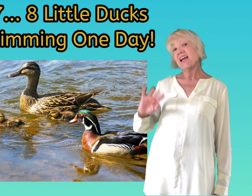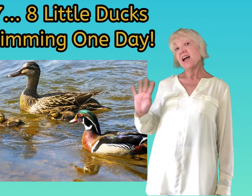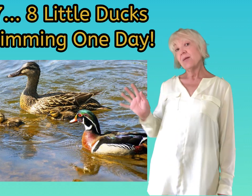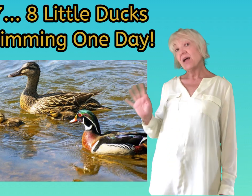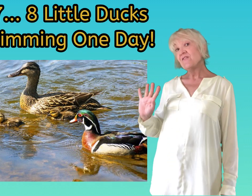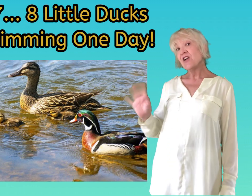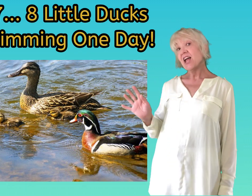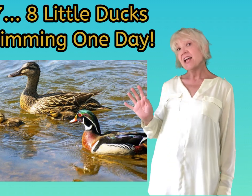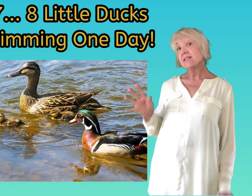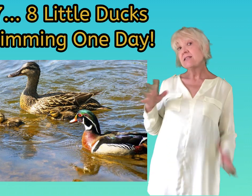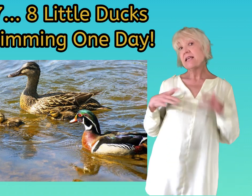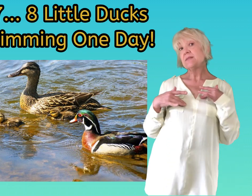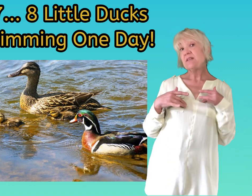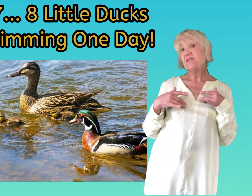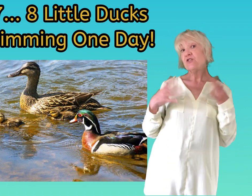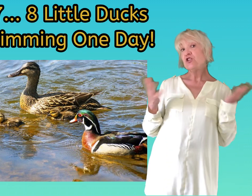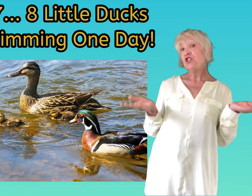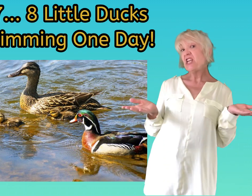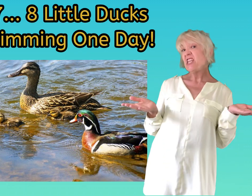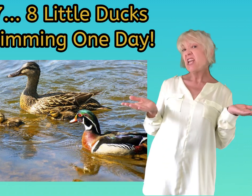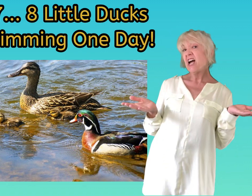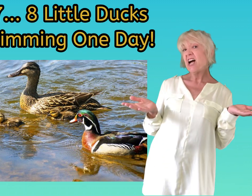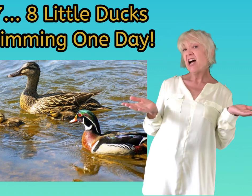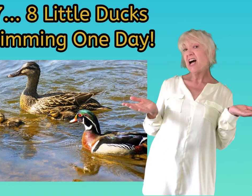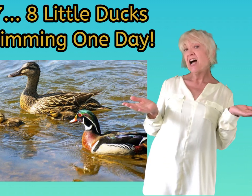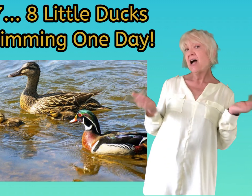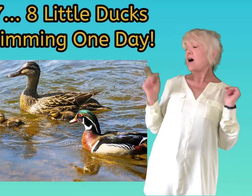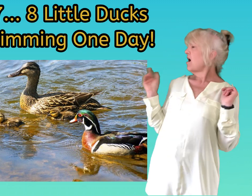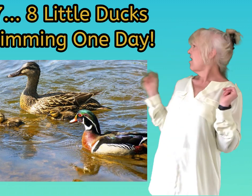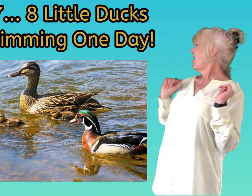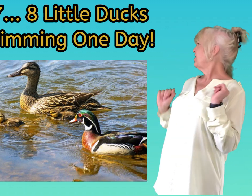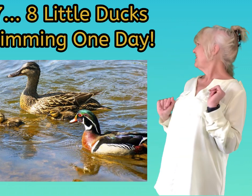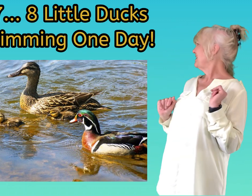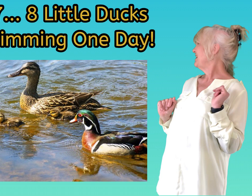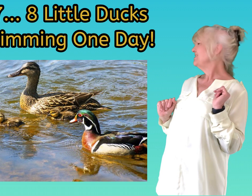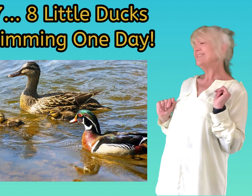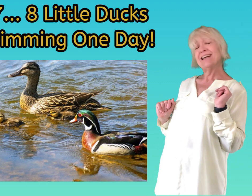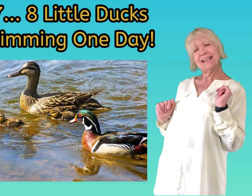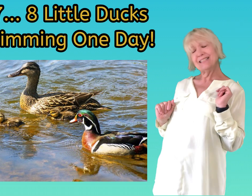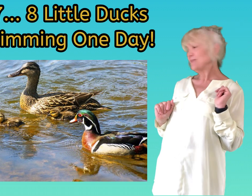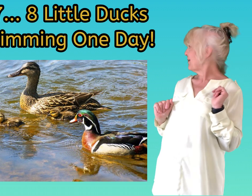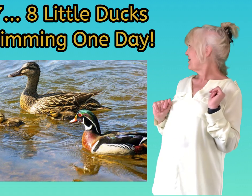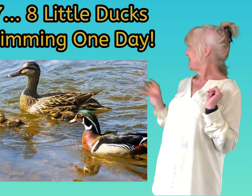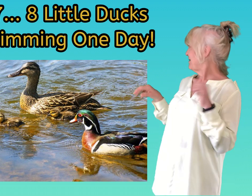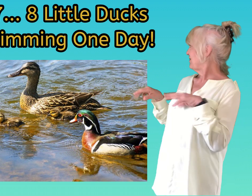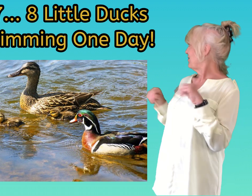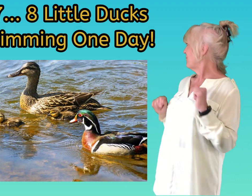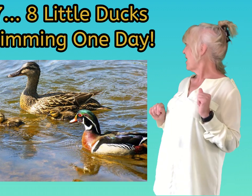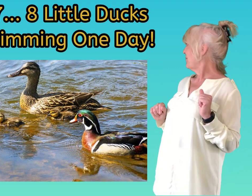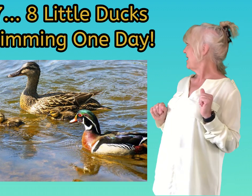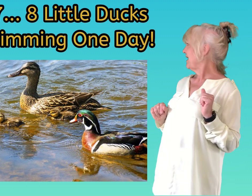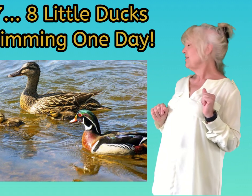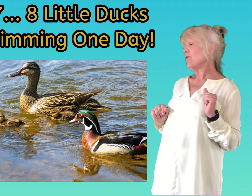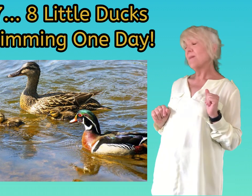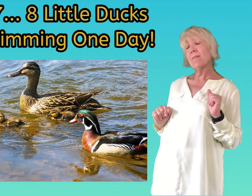Hi my friends, it's Miss Virginia. Aw, look at the little ducks swimming with their mama and papa.